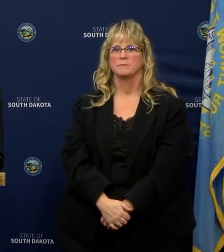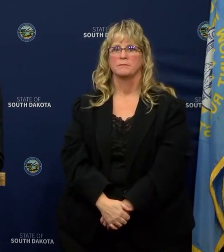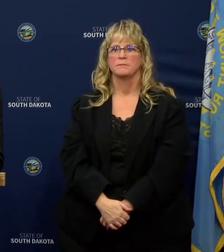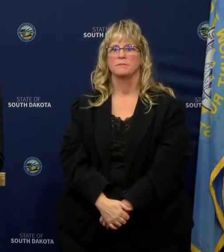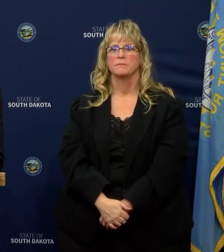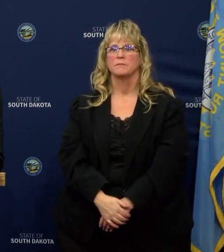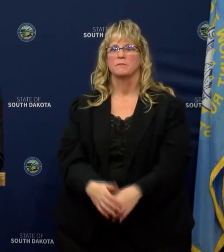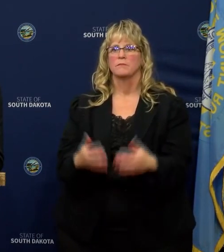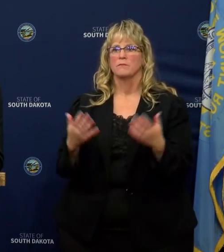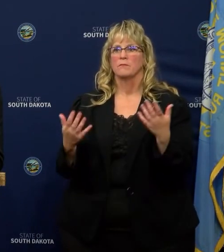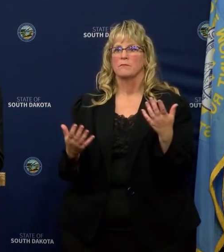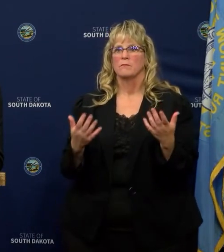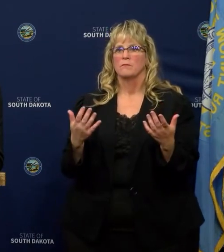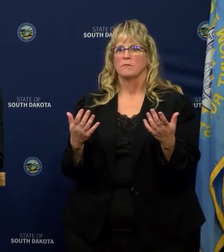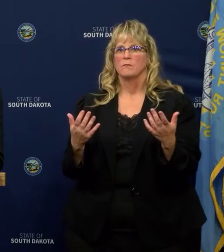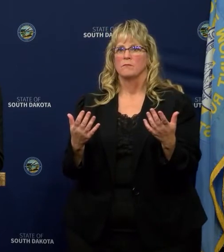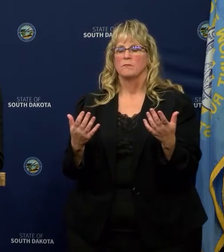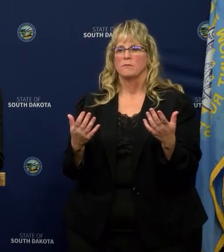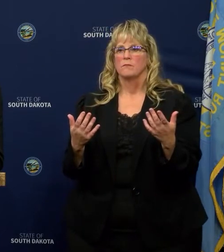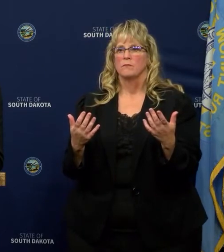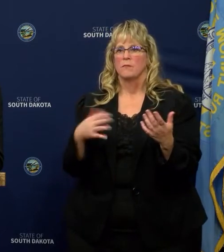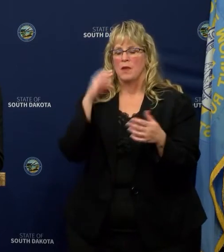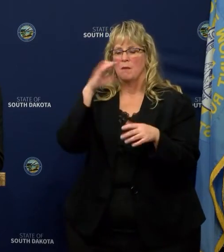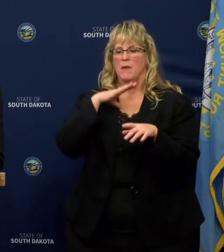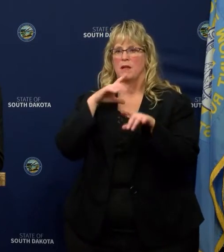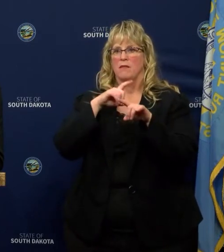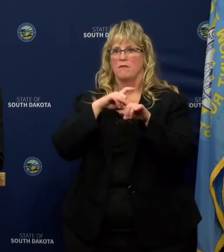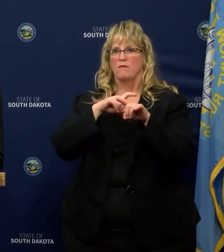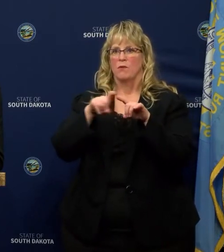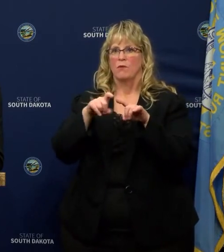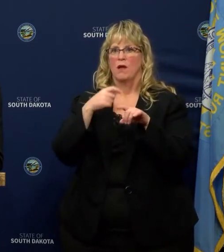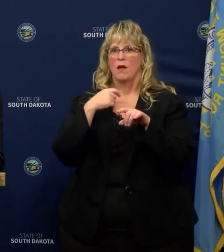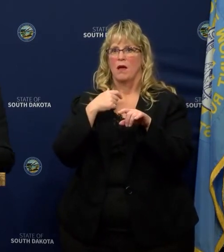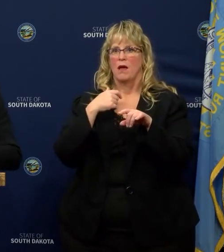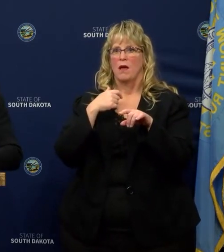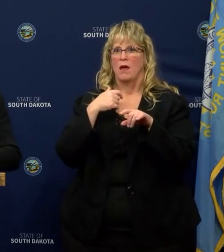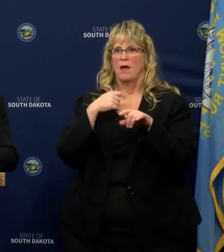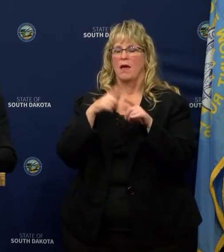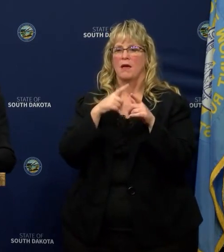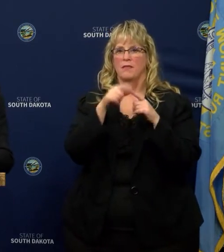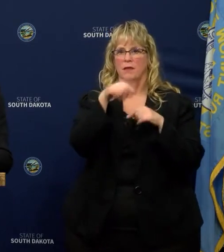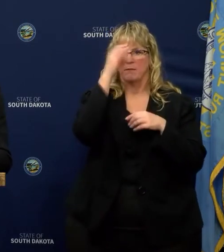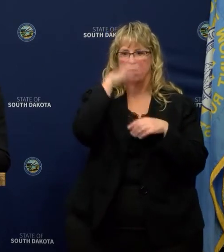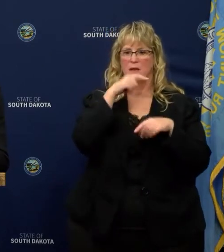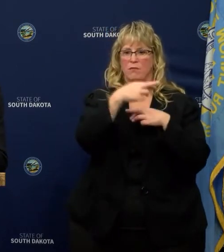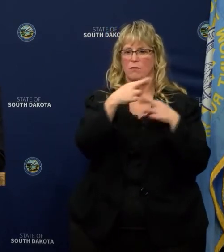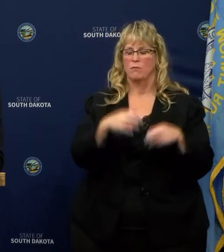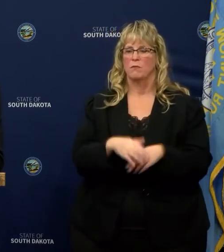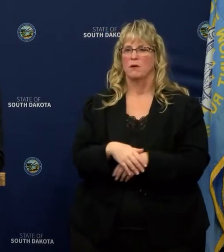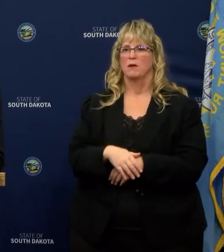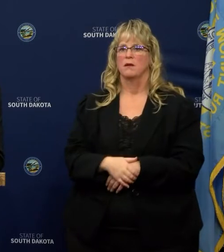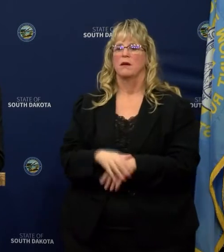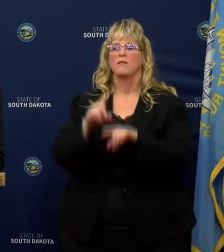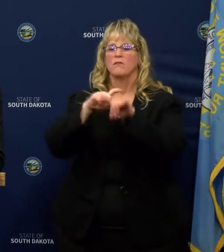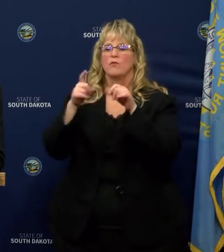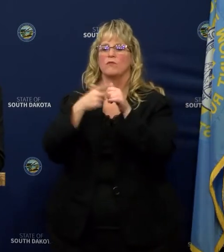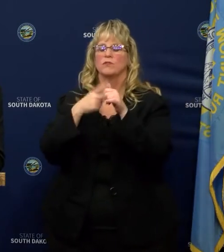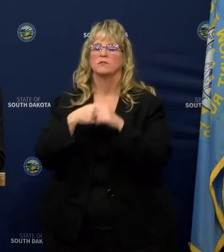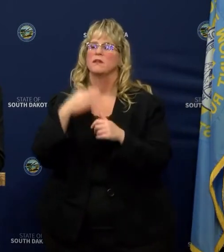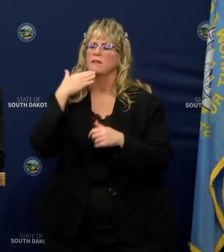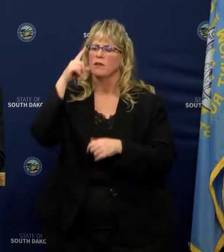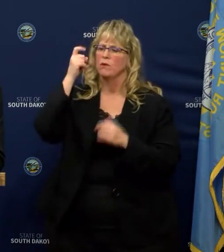Bob? Governor Mike Tanner from KWAT. Mike, I'm going to take your question and then I'm going to go to Bob here in the room.